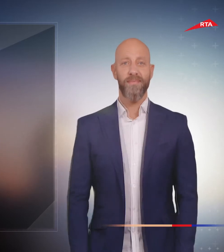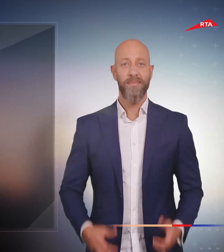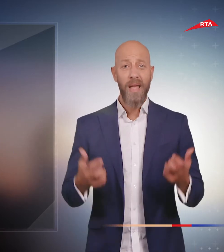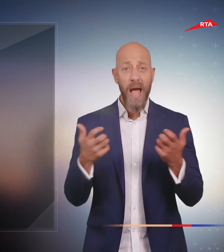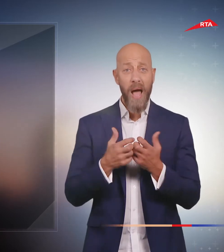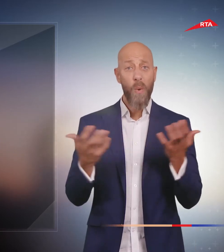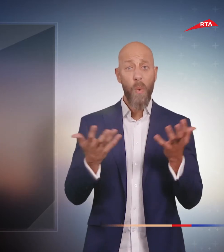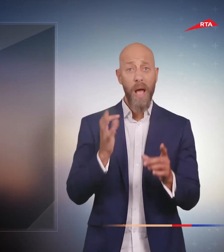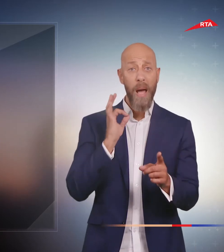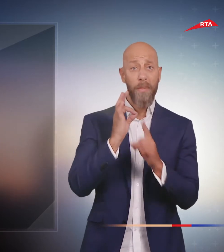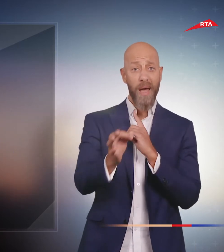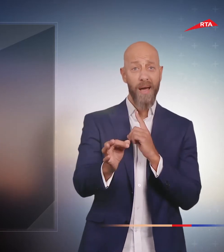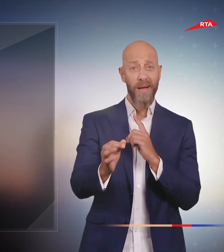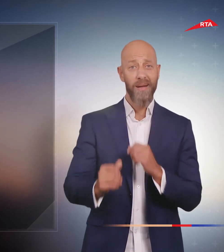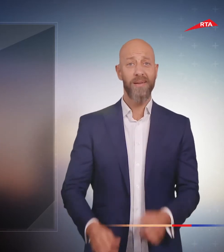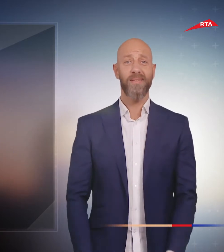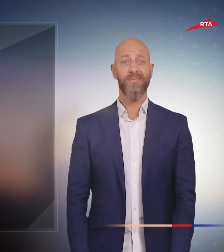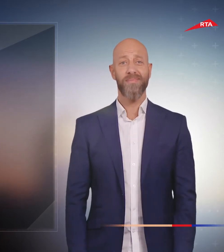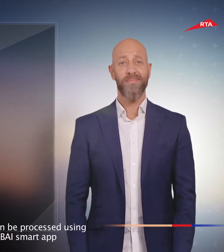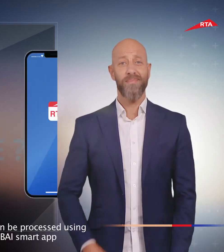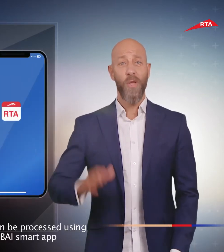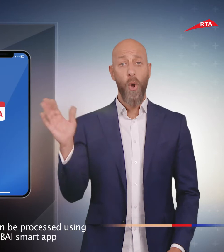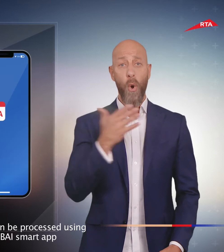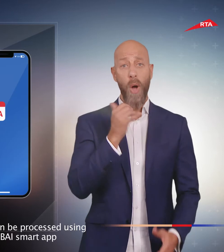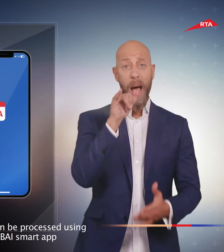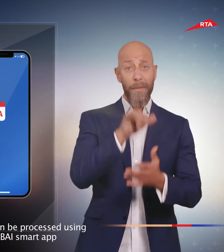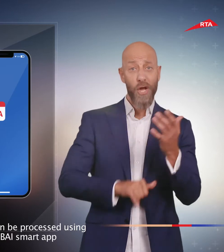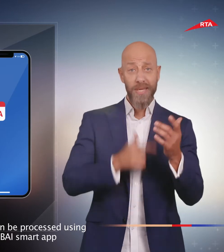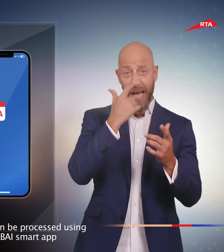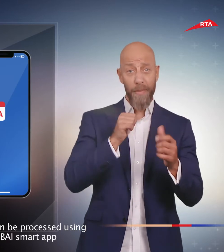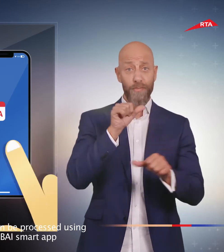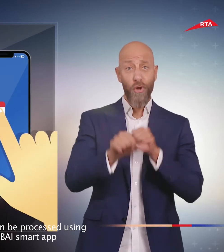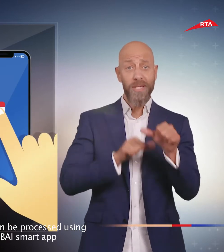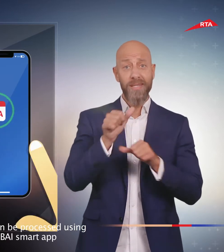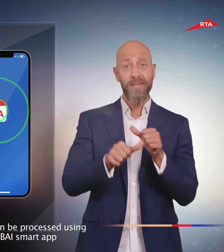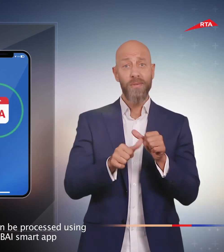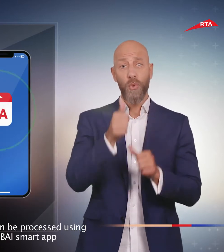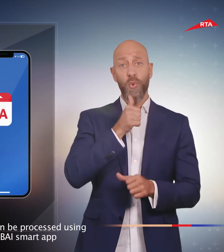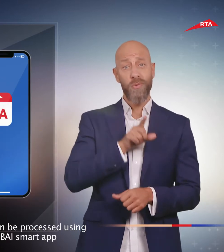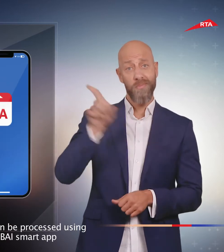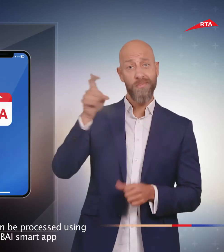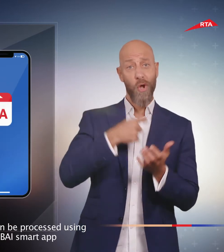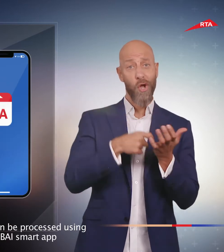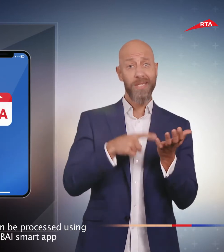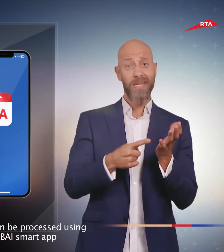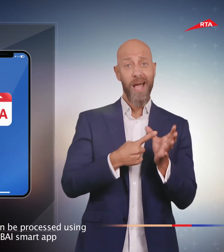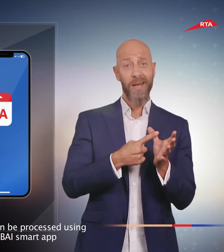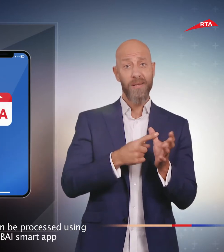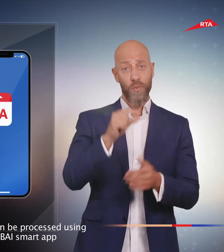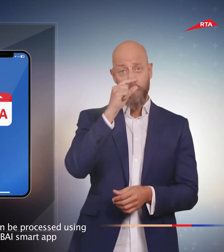How and where to apply? All applications can be processed using the RTA Dubai Smart